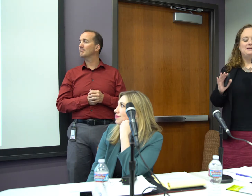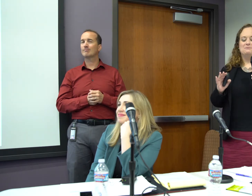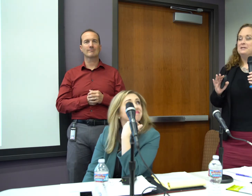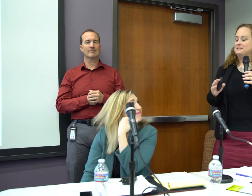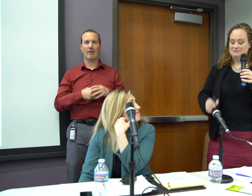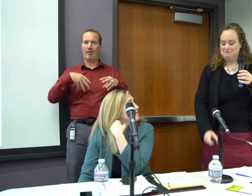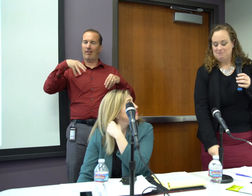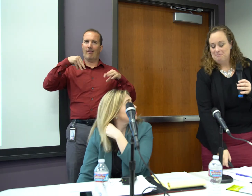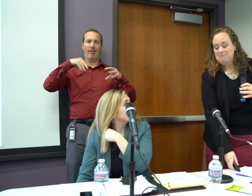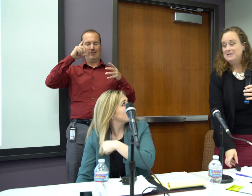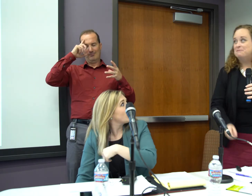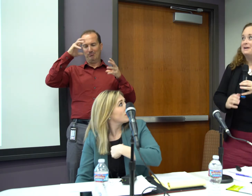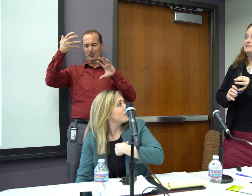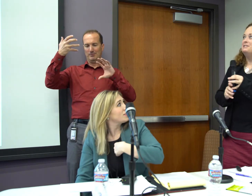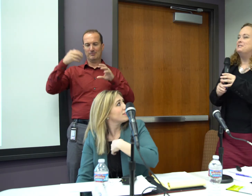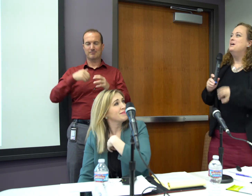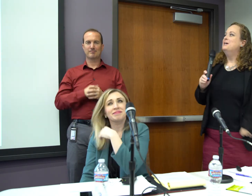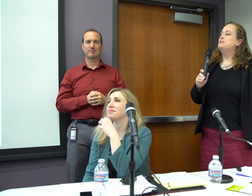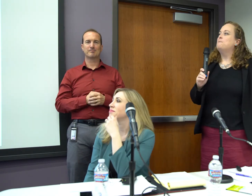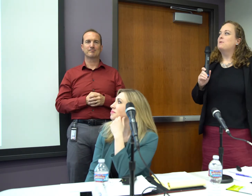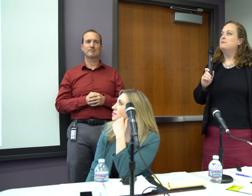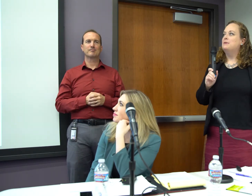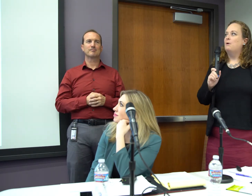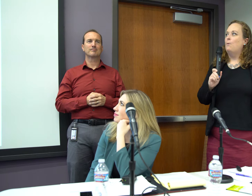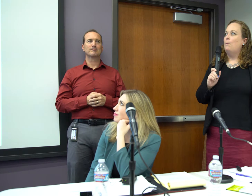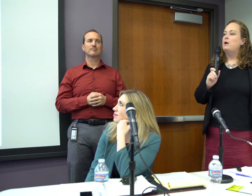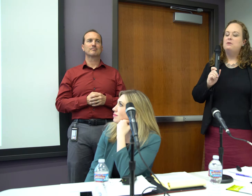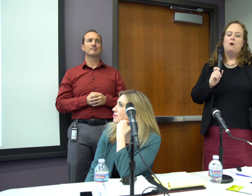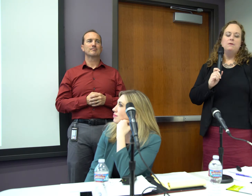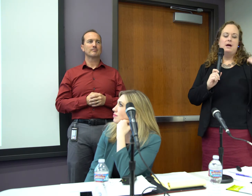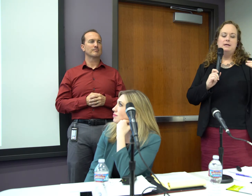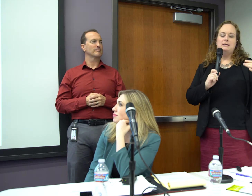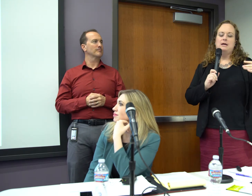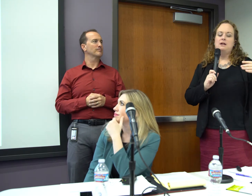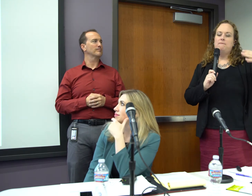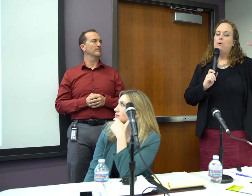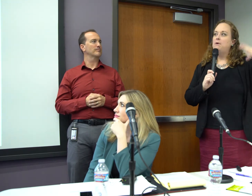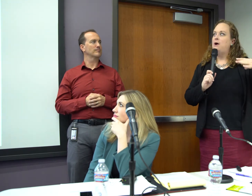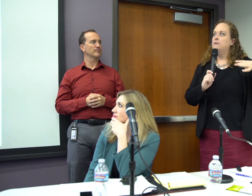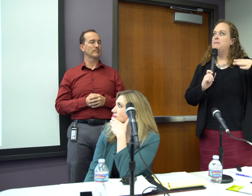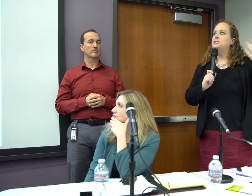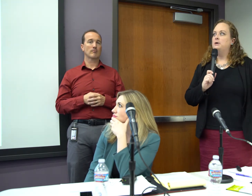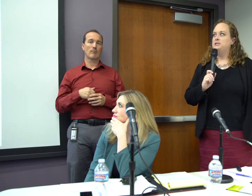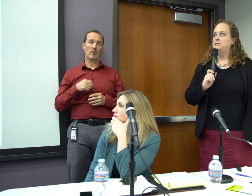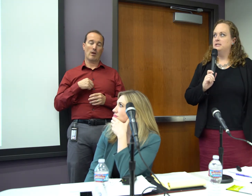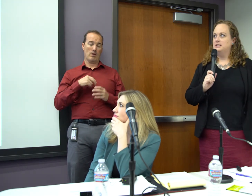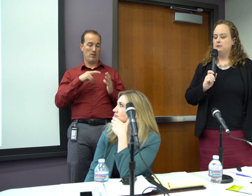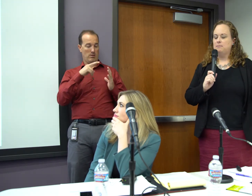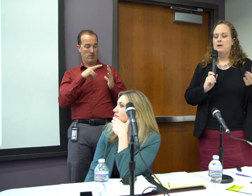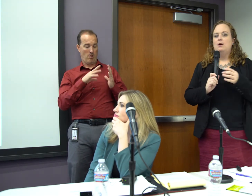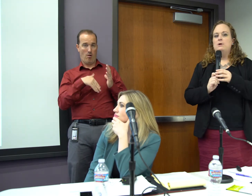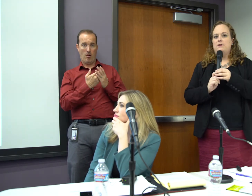the lighting has really just messed with my concentration. So when I went through all the guidance, I kind of pulled out the major questions